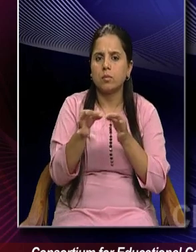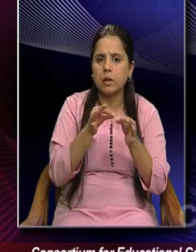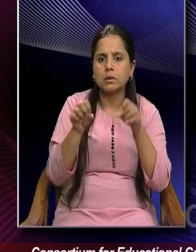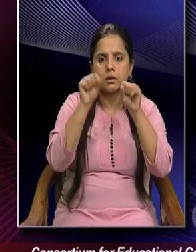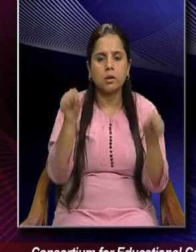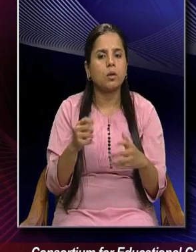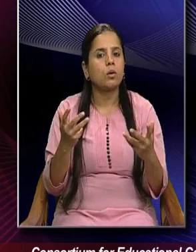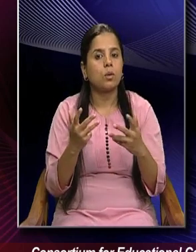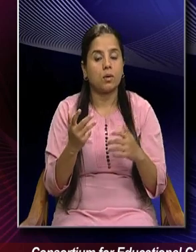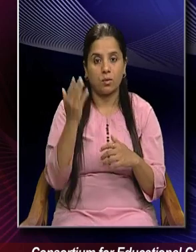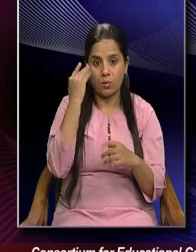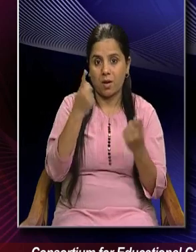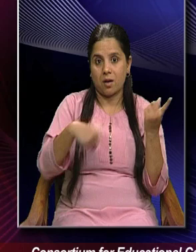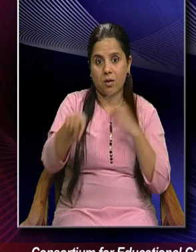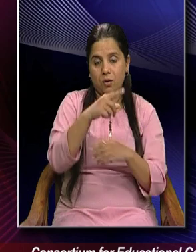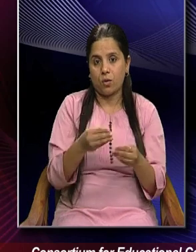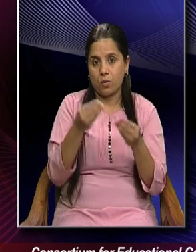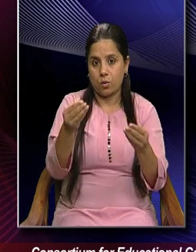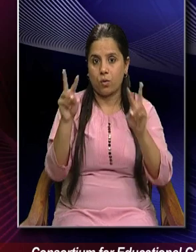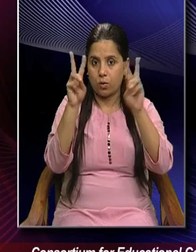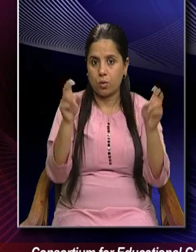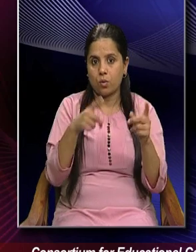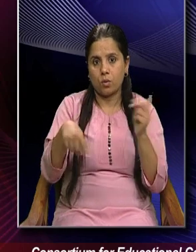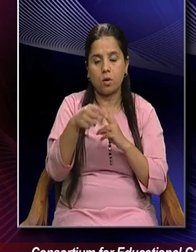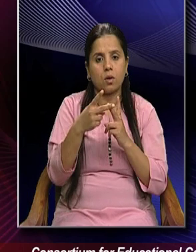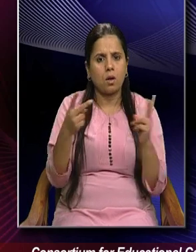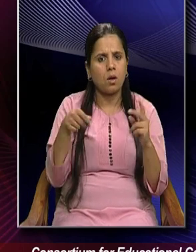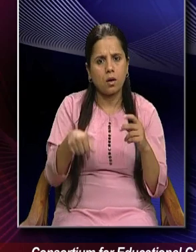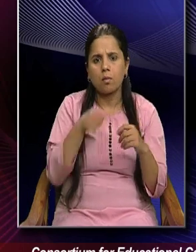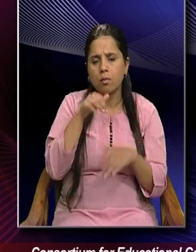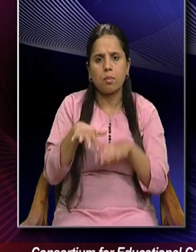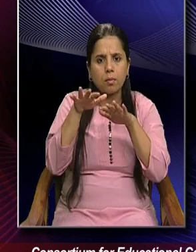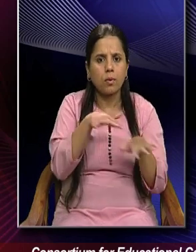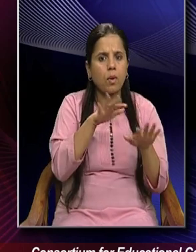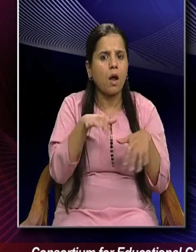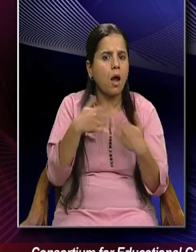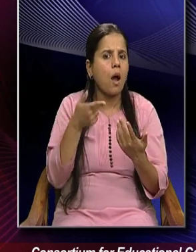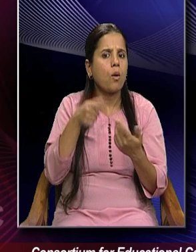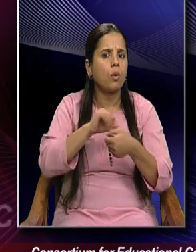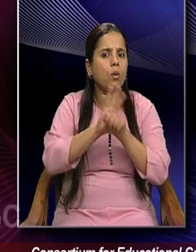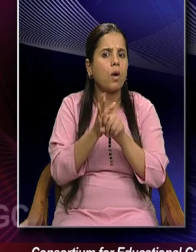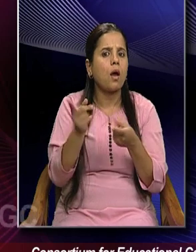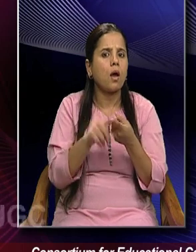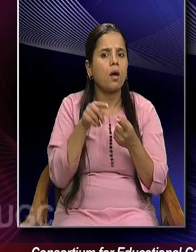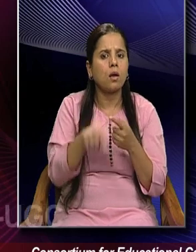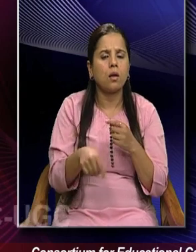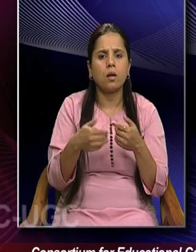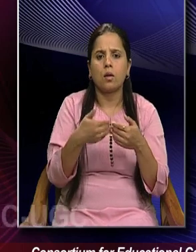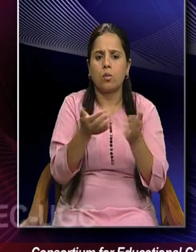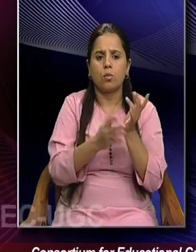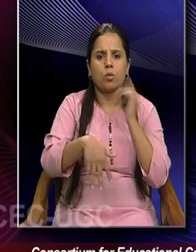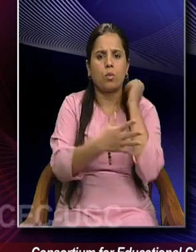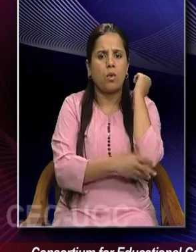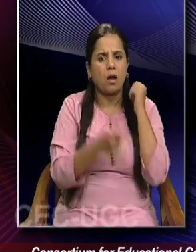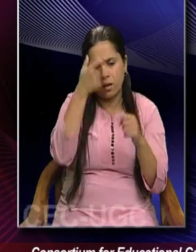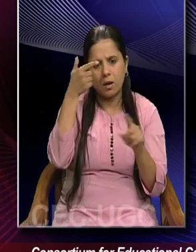systems. Because when you are providing the context, why floods are worsening, how pandemic impact poor community,